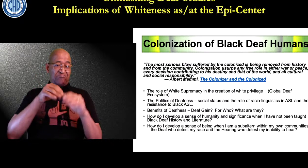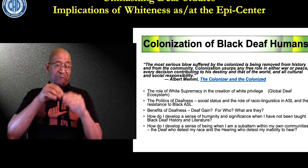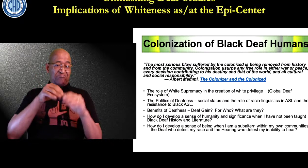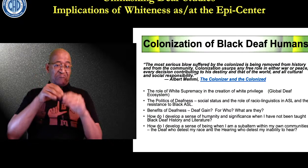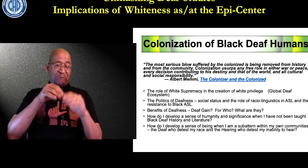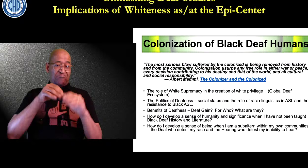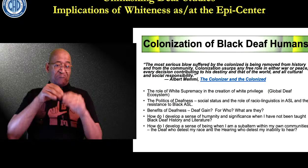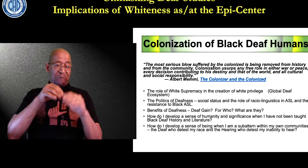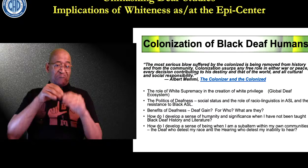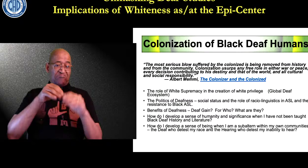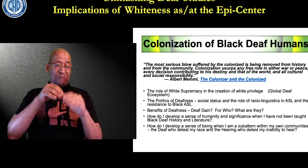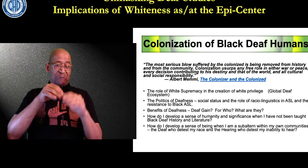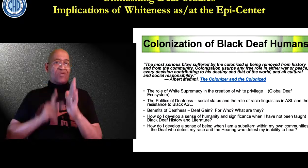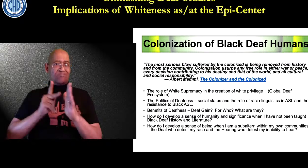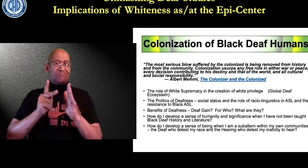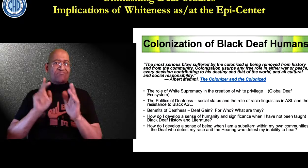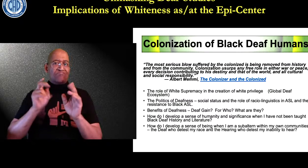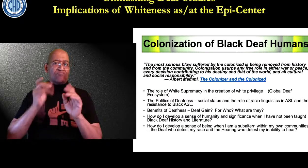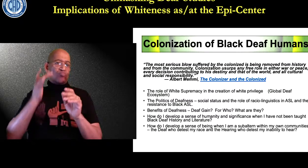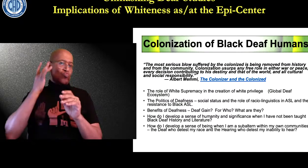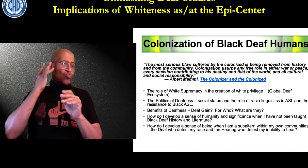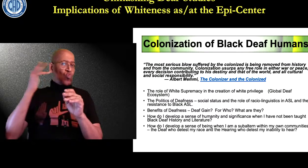of them were elected.